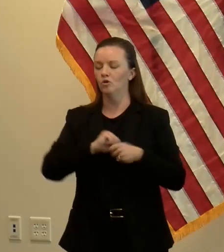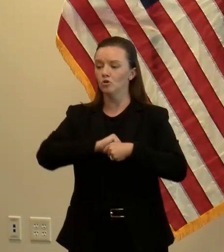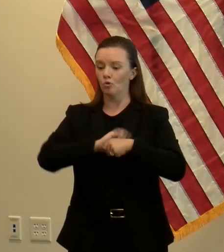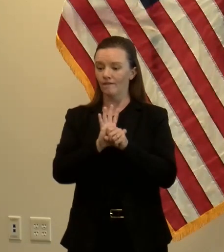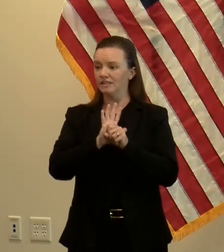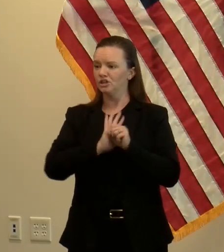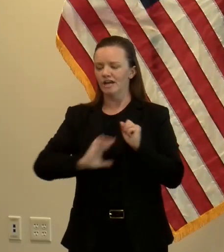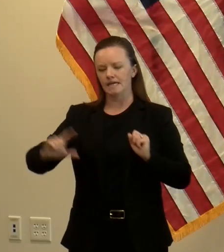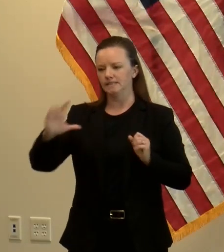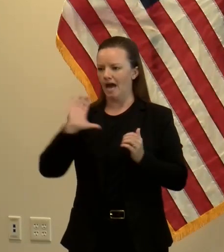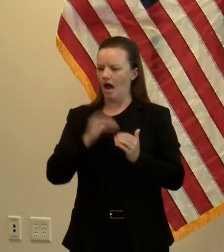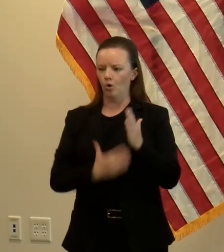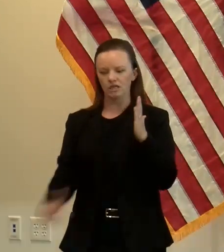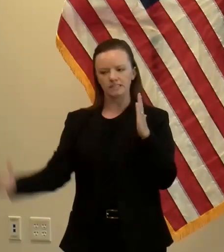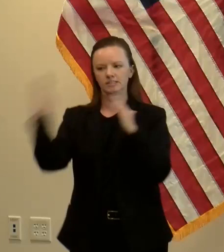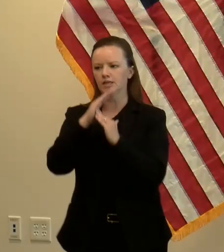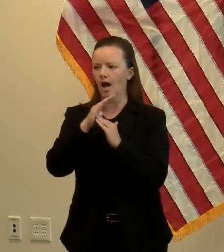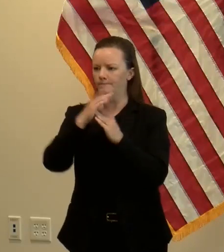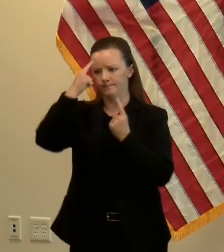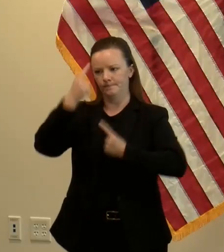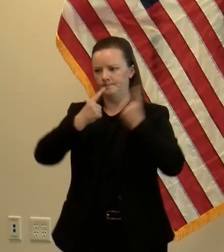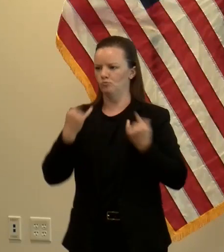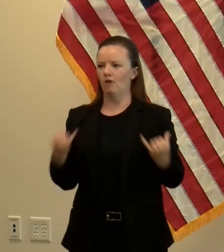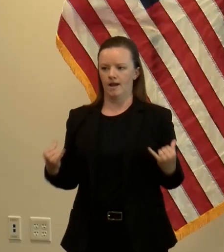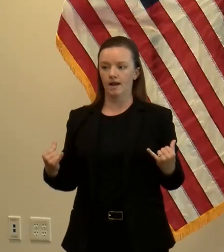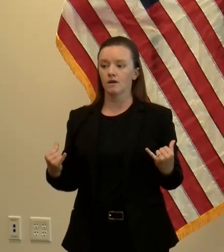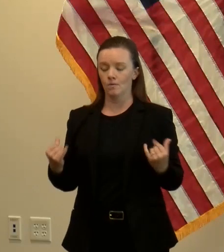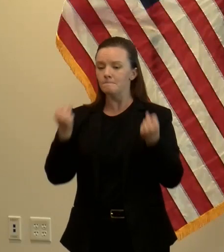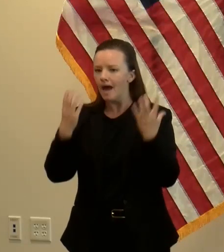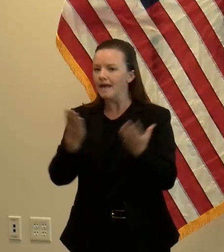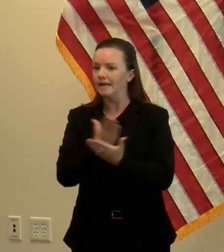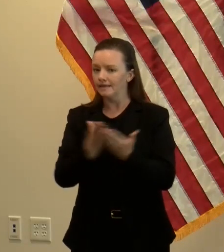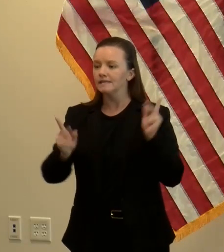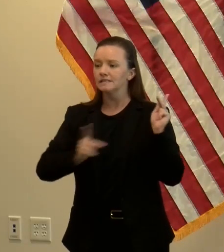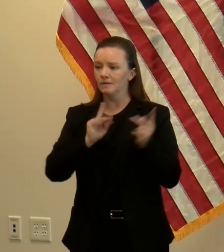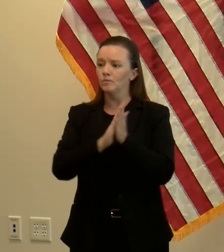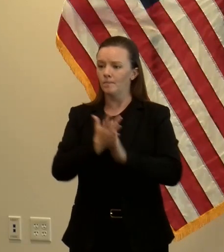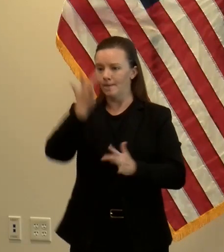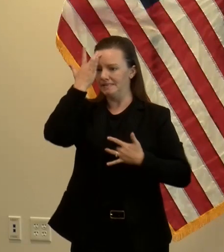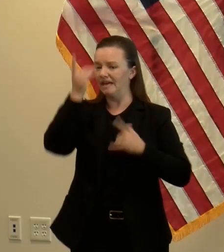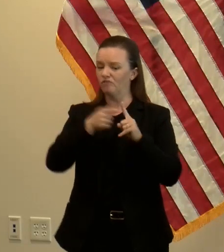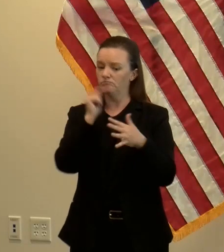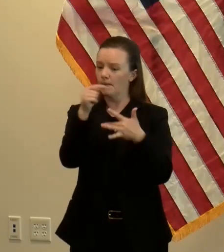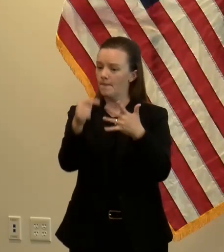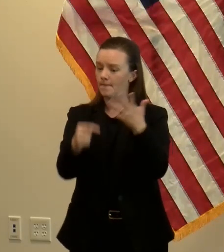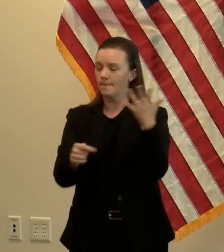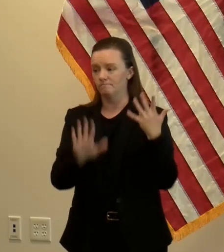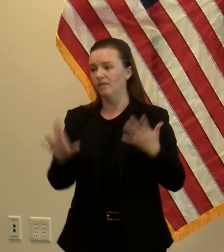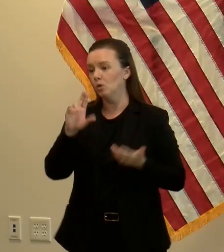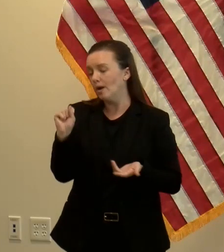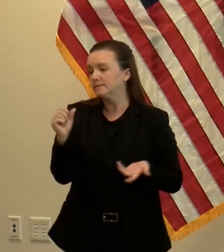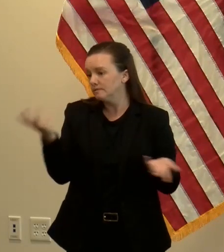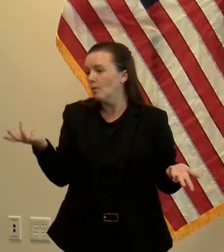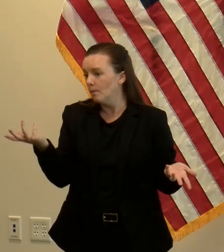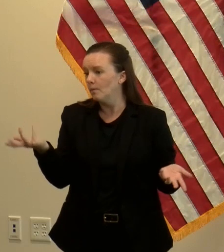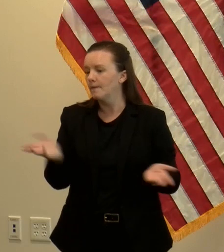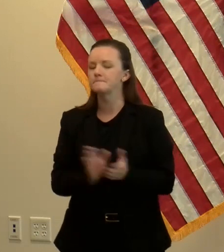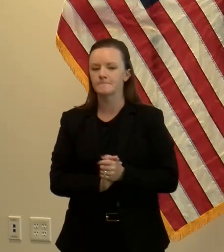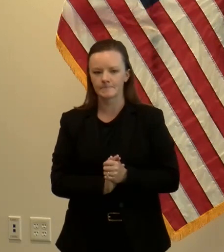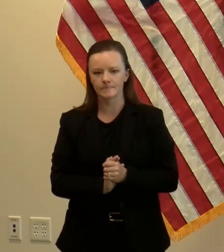of mind right now. It's our #1 priority. There's lots of things that people get sick from in the United States and Arizona.